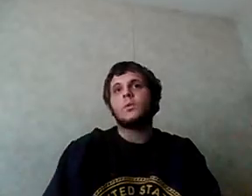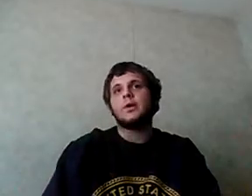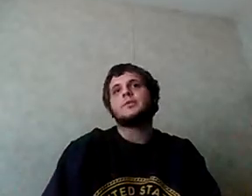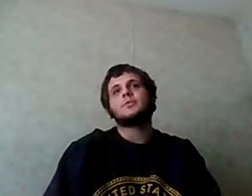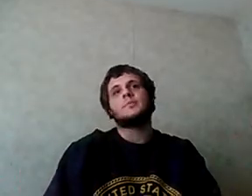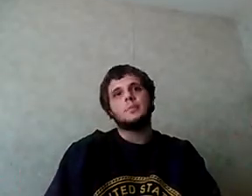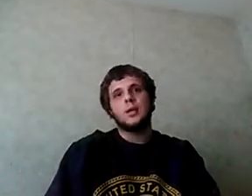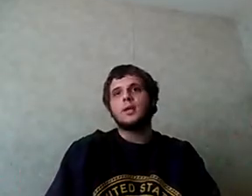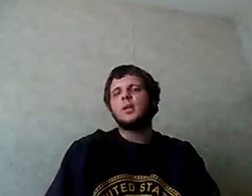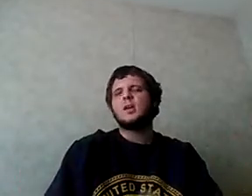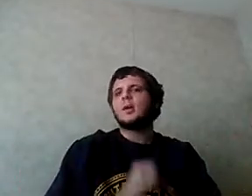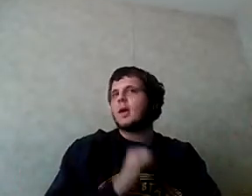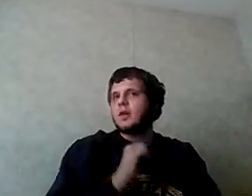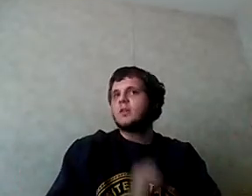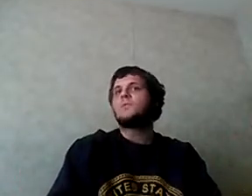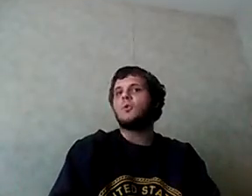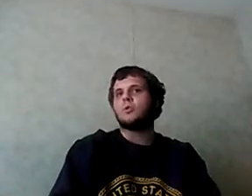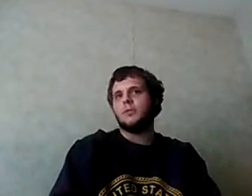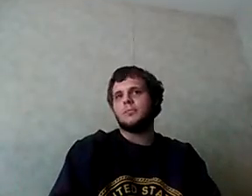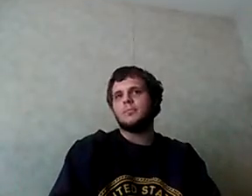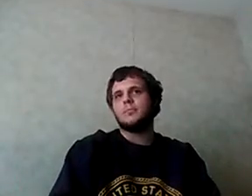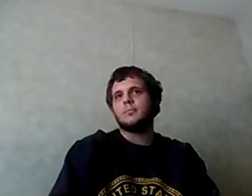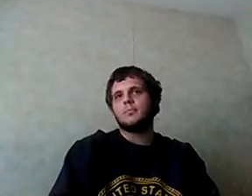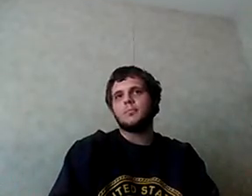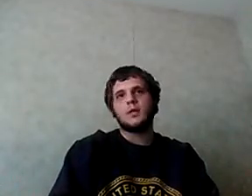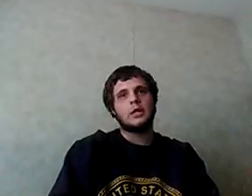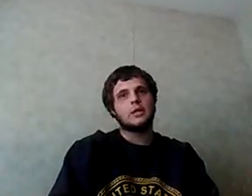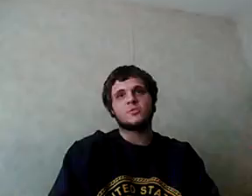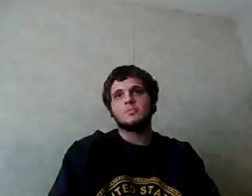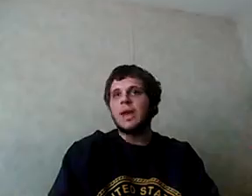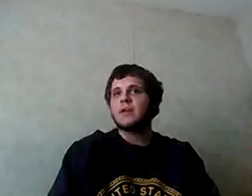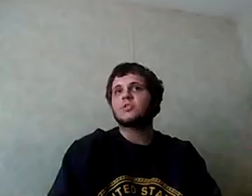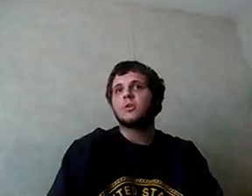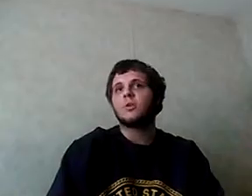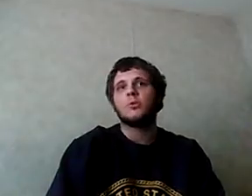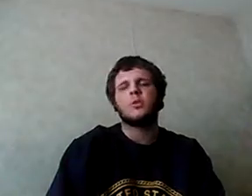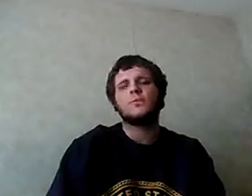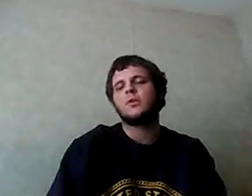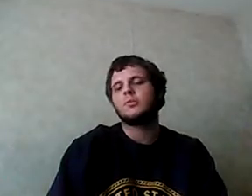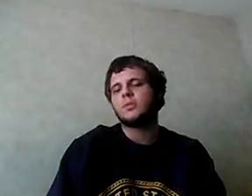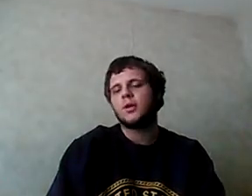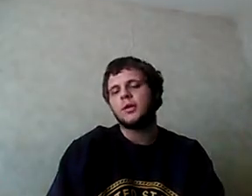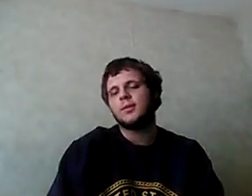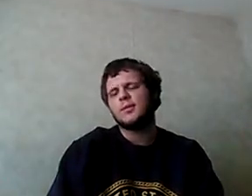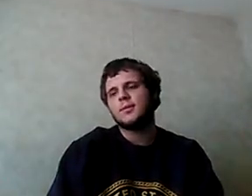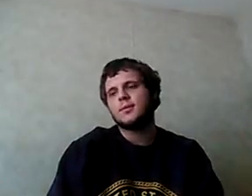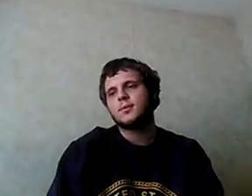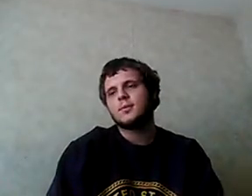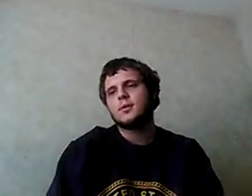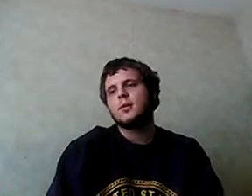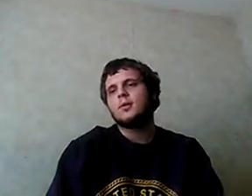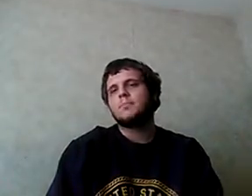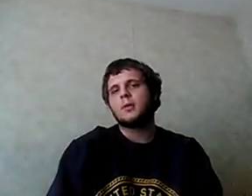a waste. Me, I can afford it. And it's max armor and free to play.